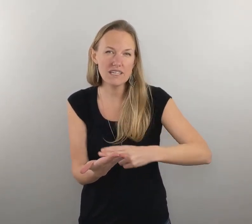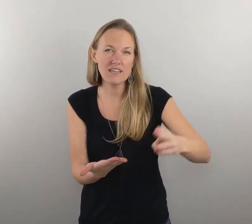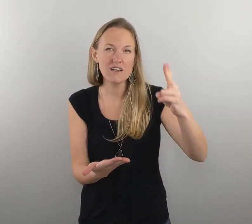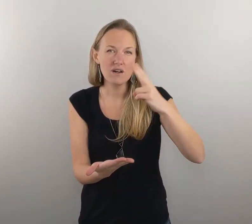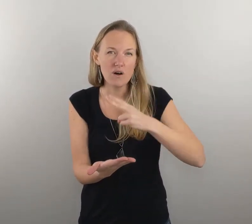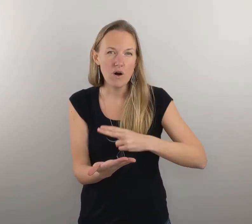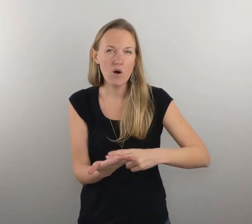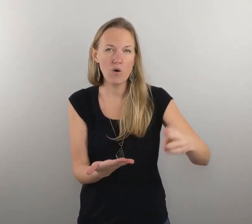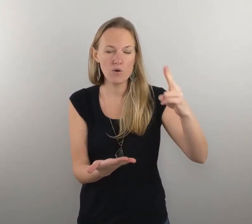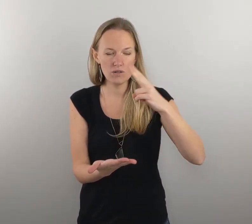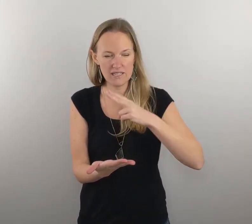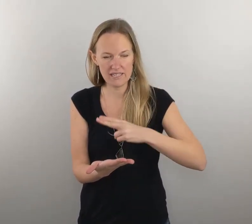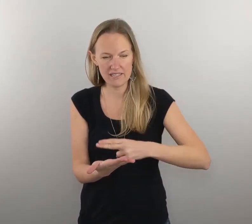holy, holy.